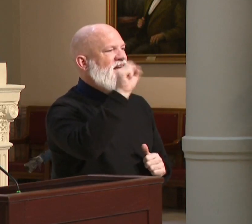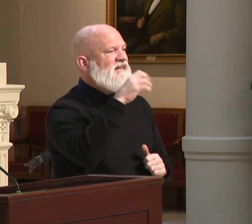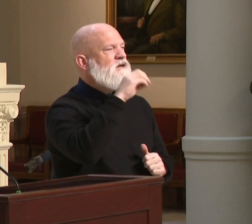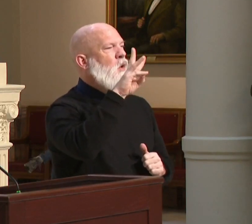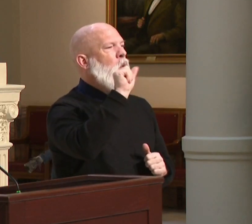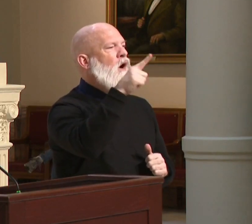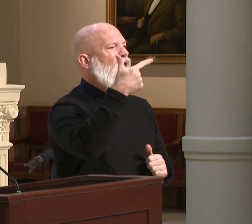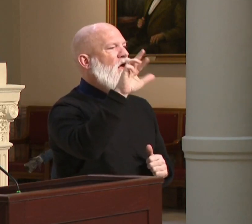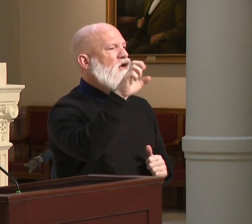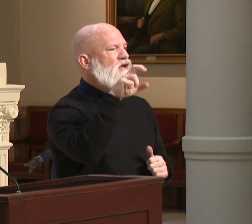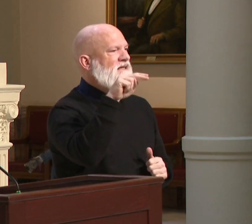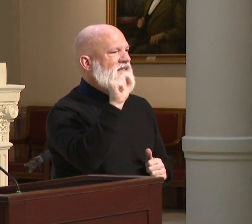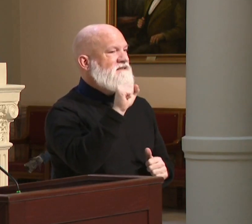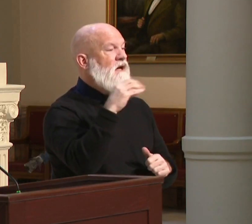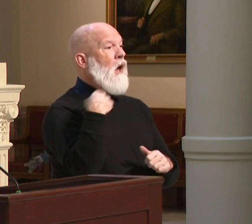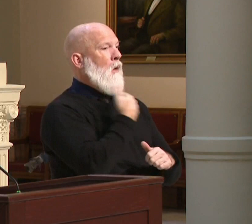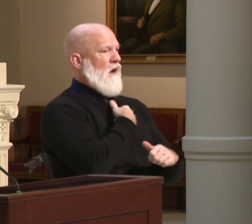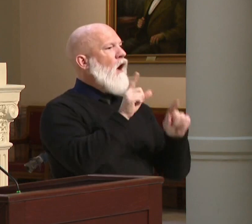capacity to administer